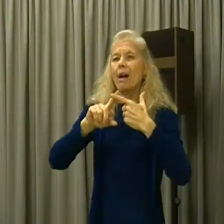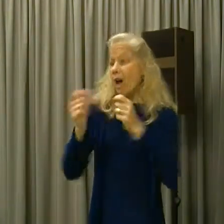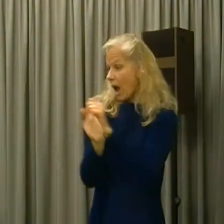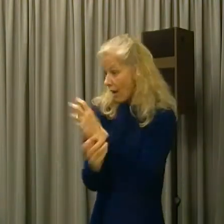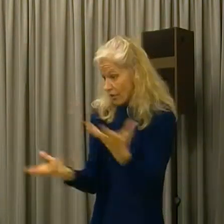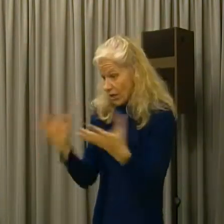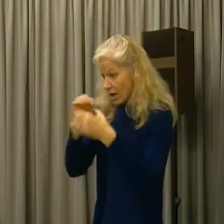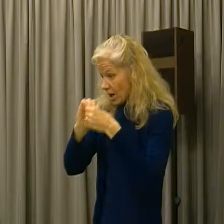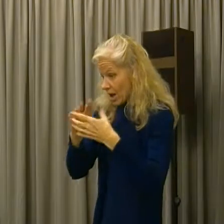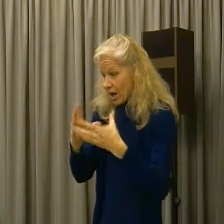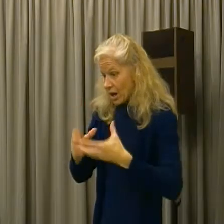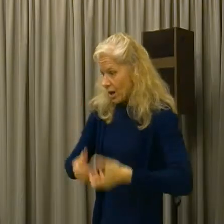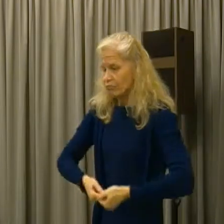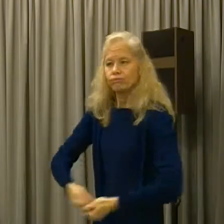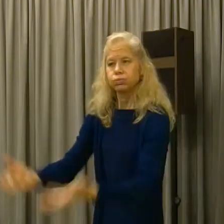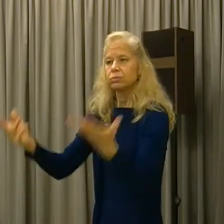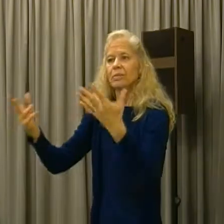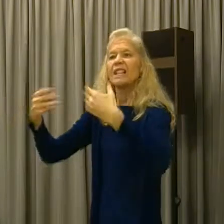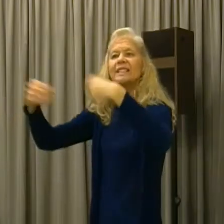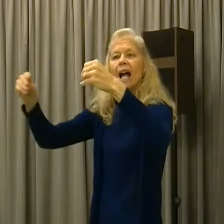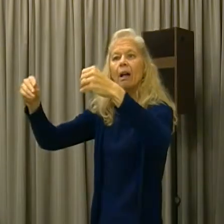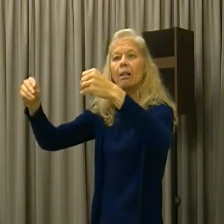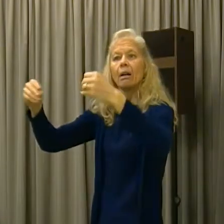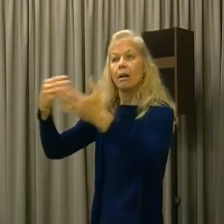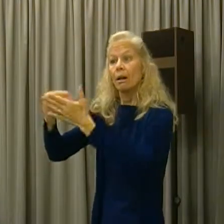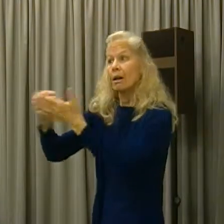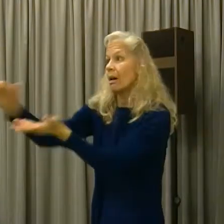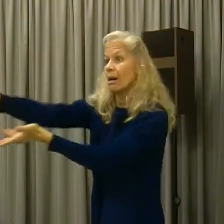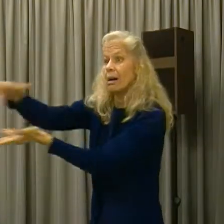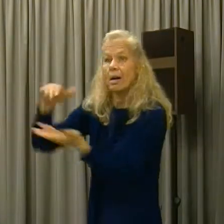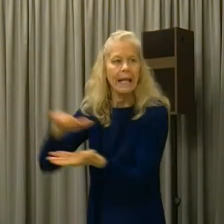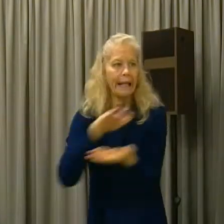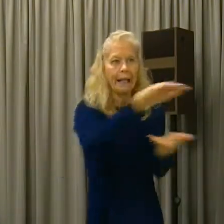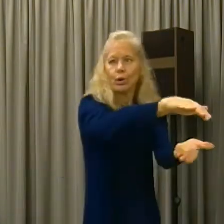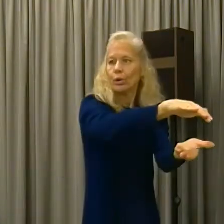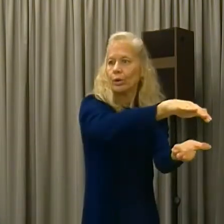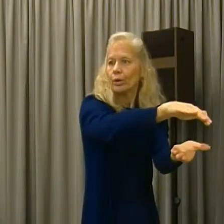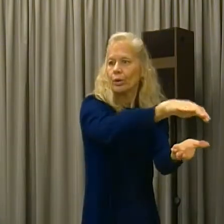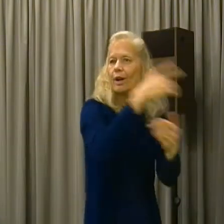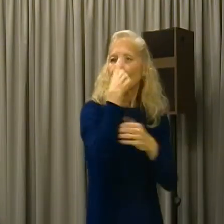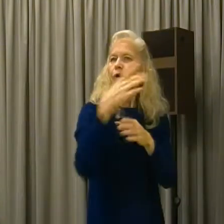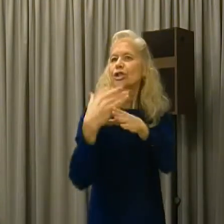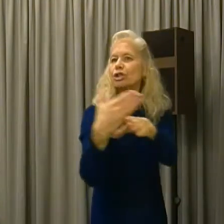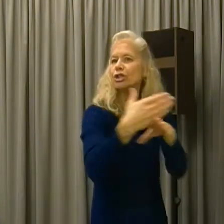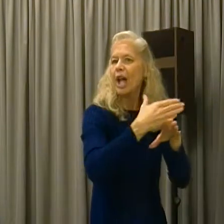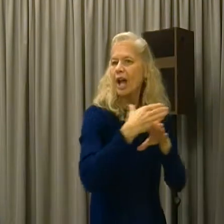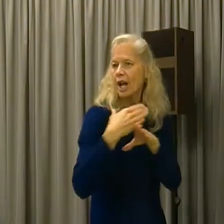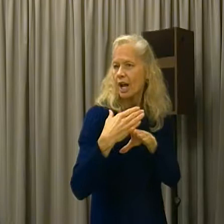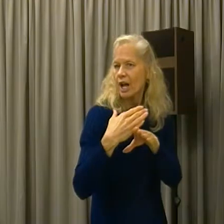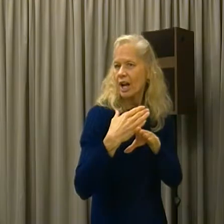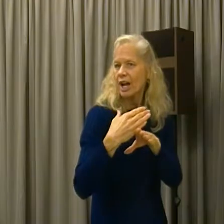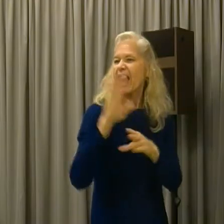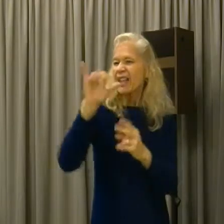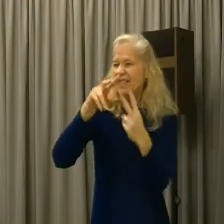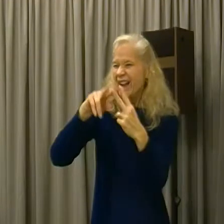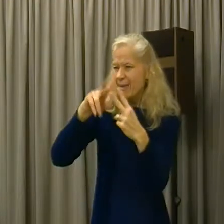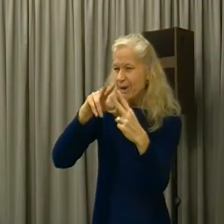We had a teacher one time in our missions class. He was a missionary in the Sahara Desert in Africa